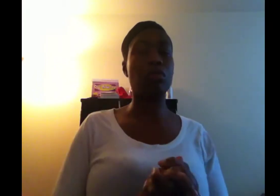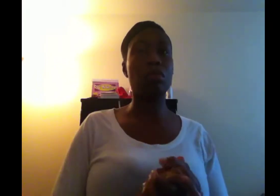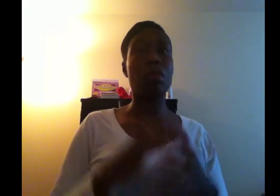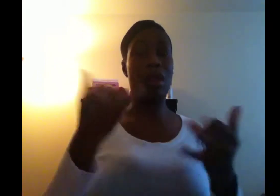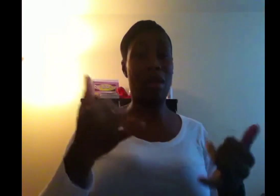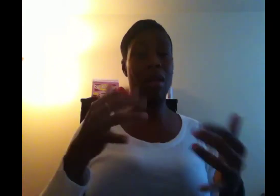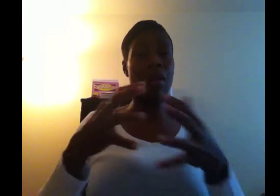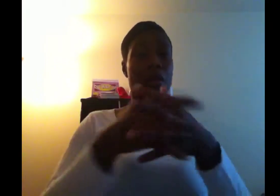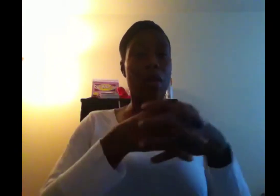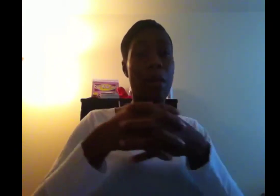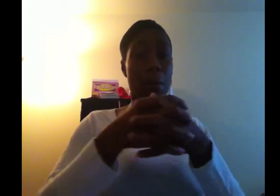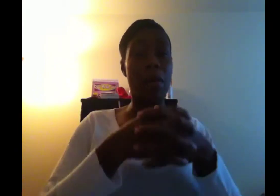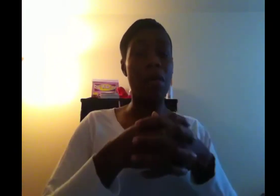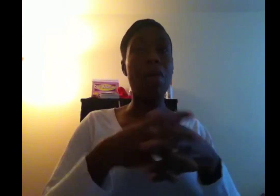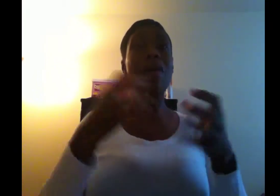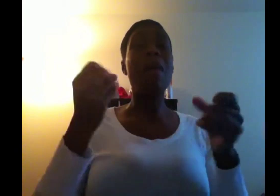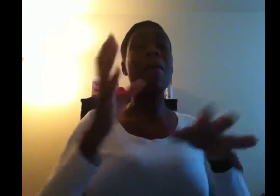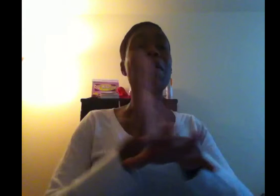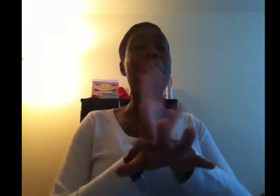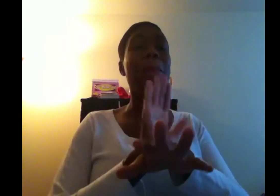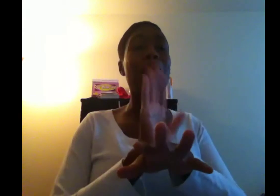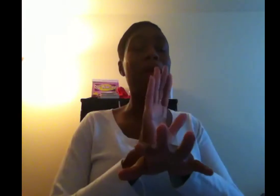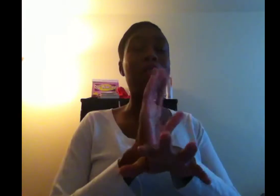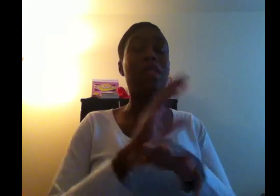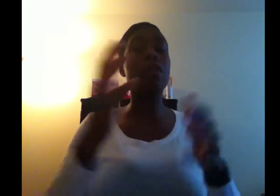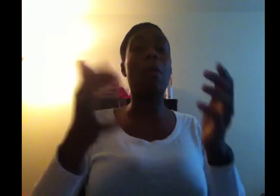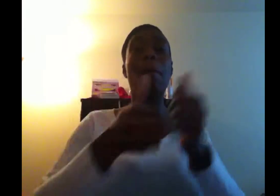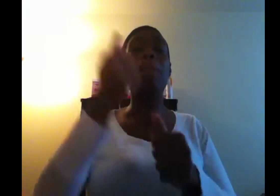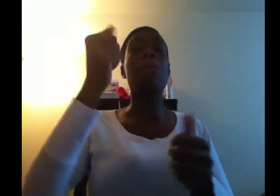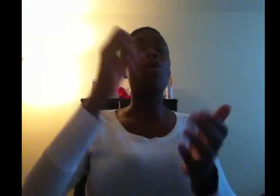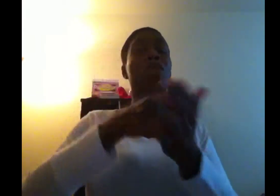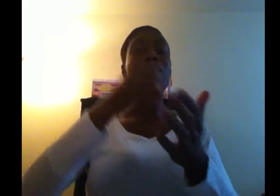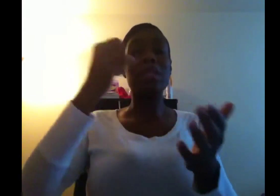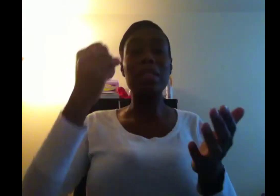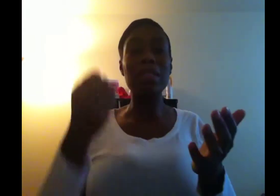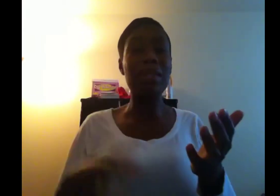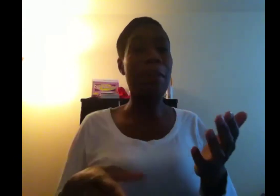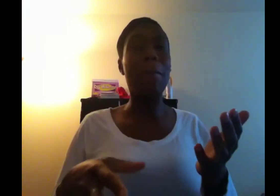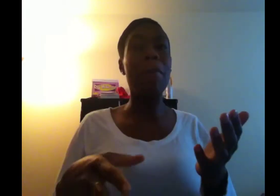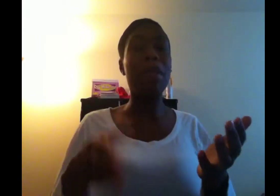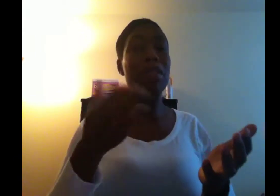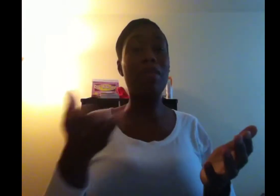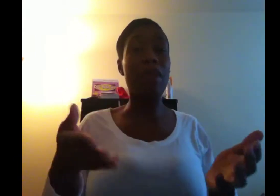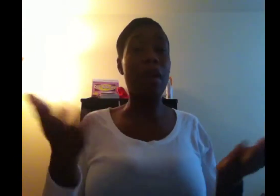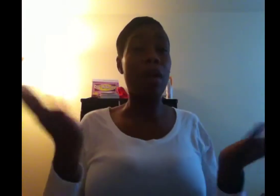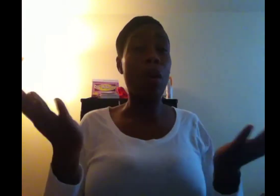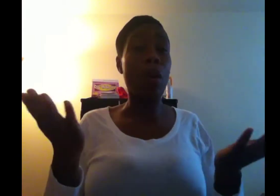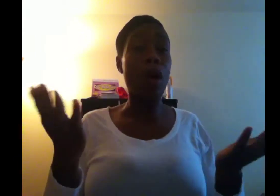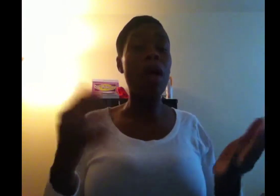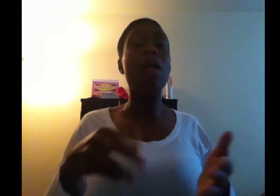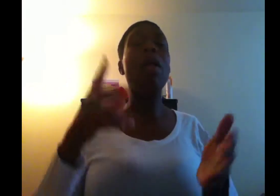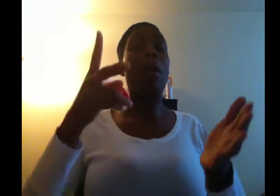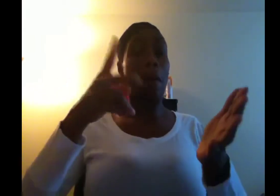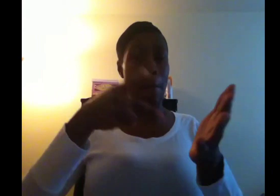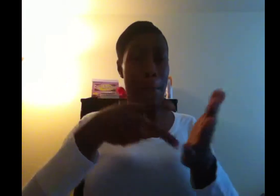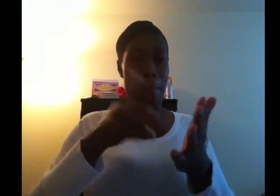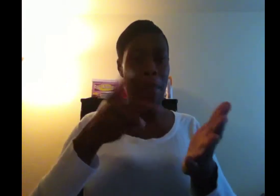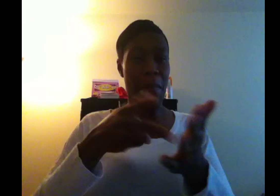payroll. So I thought that it might be interesting to kind of talk a little bit about how time cards actually get translated and become checks, that process and how